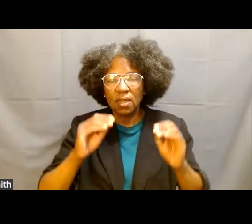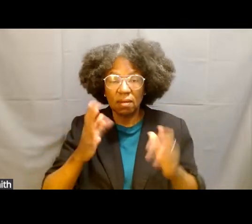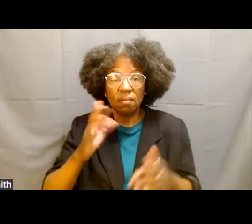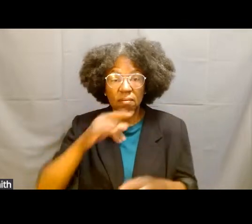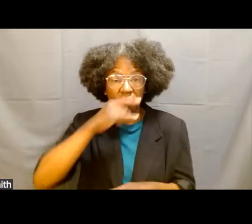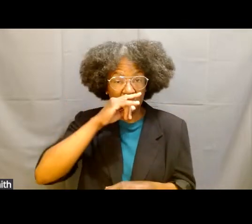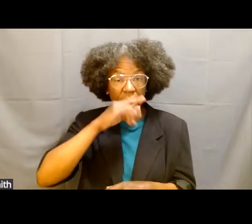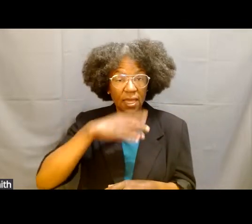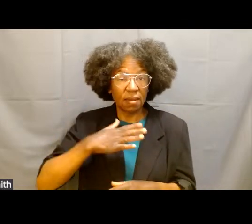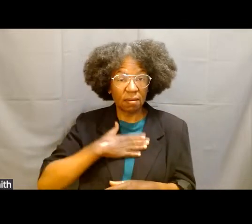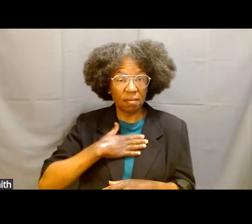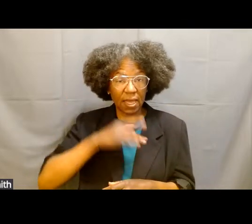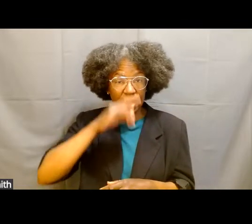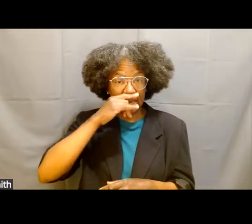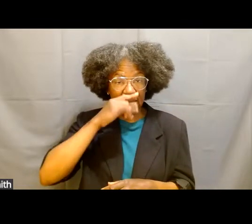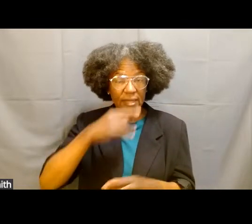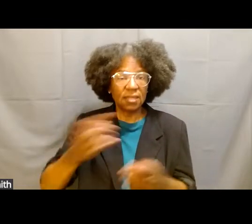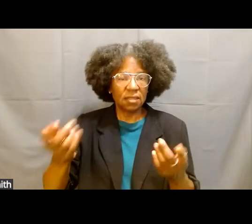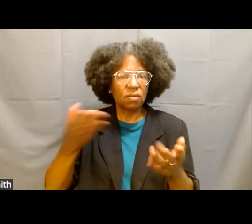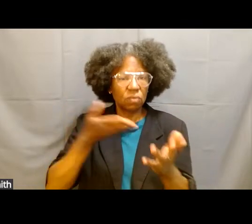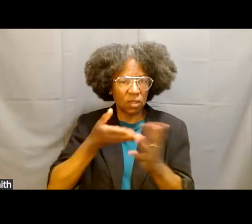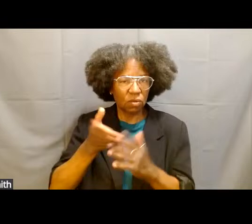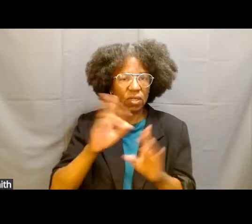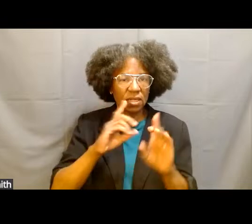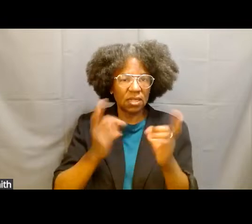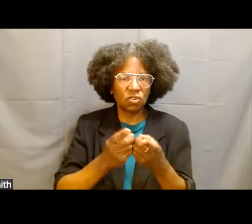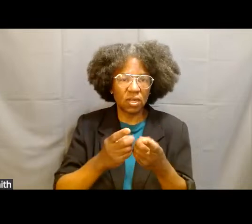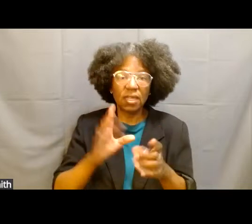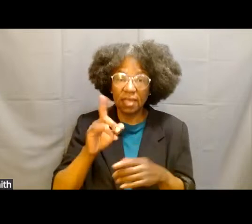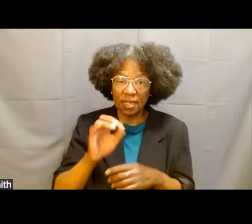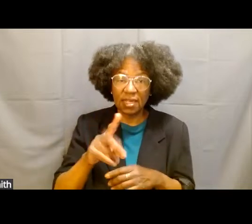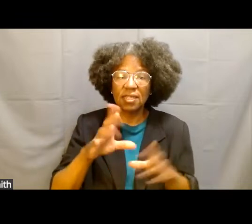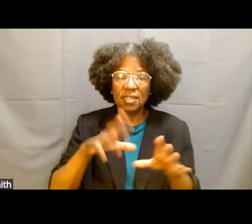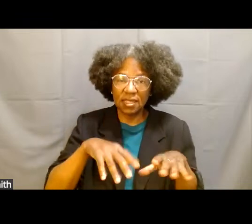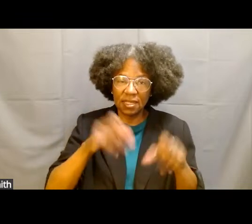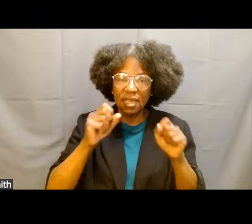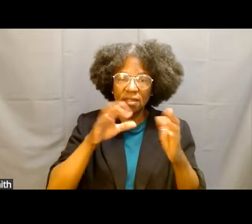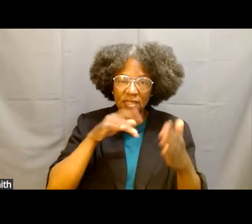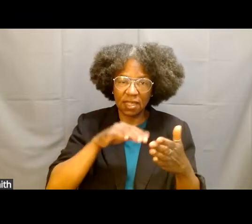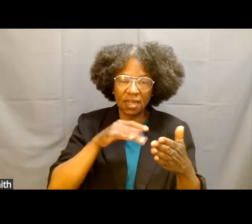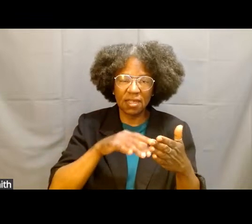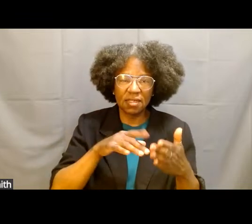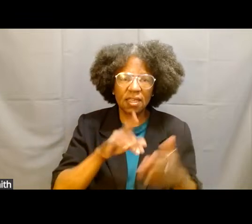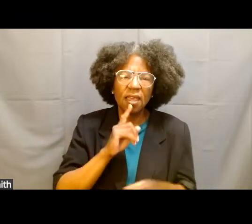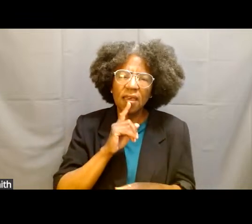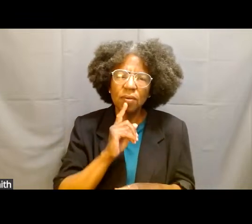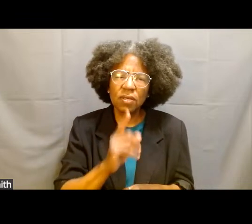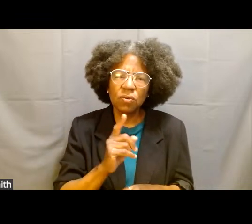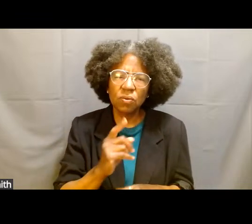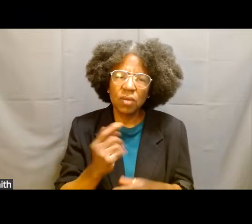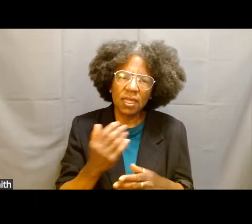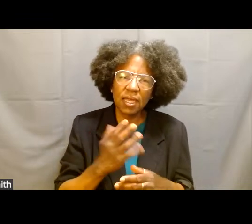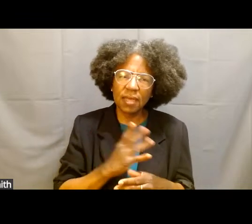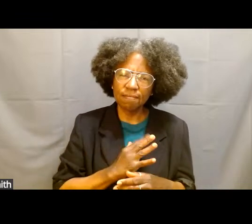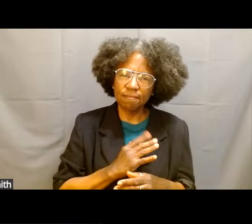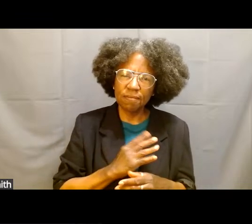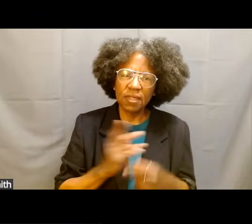did take ethnic studies. And what was really refreshing about the curriculum was that there